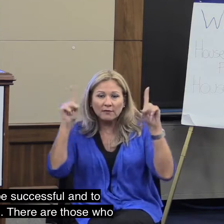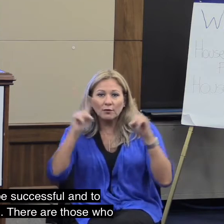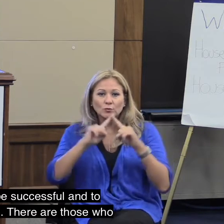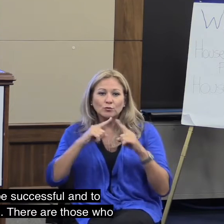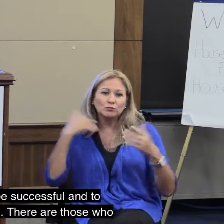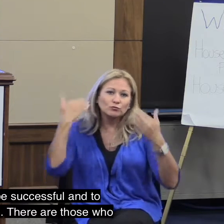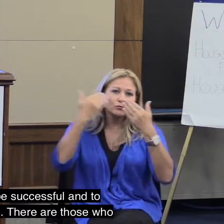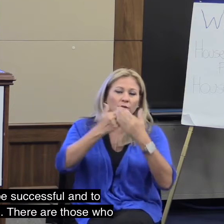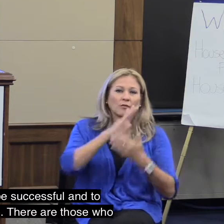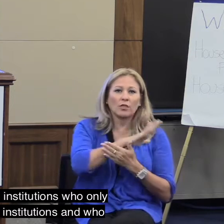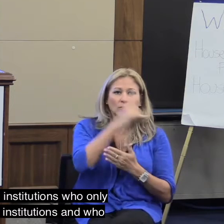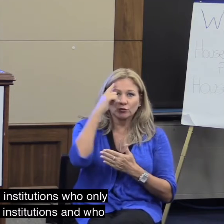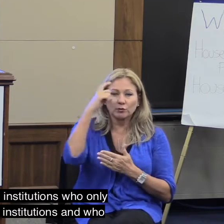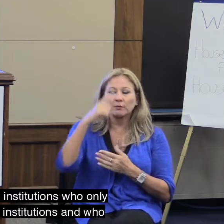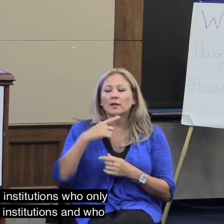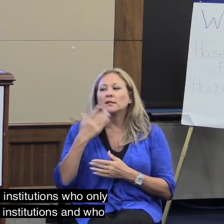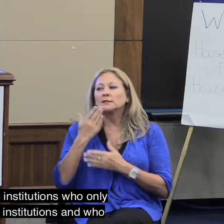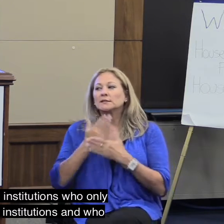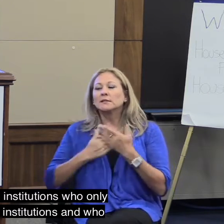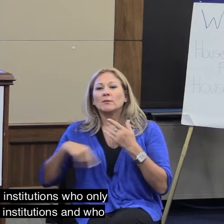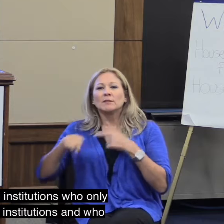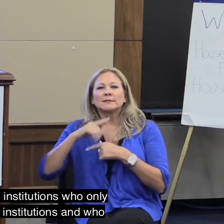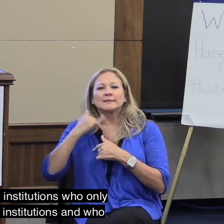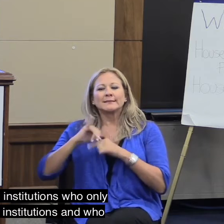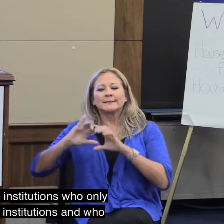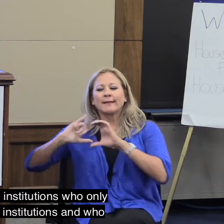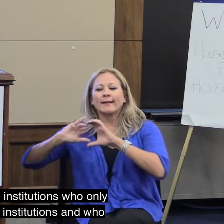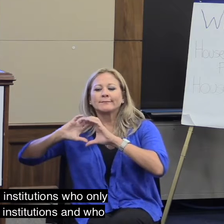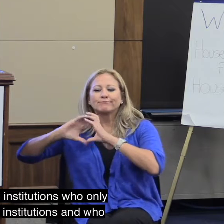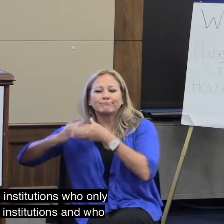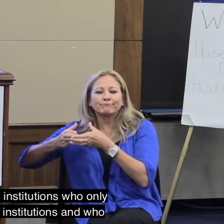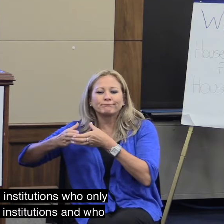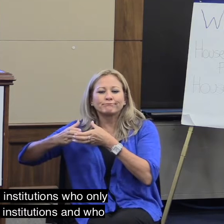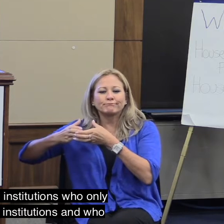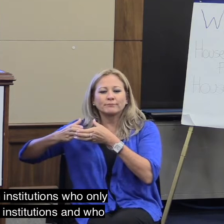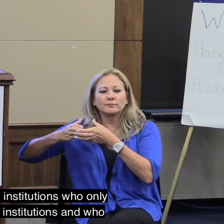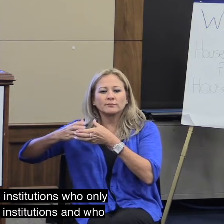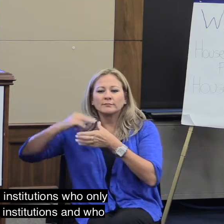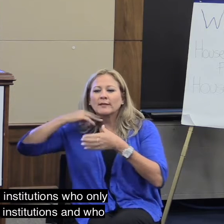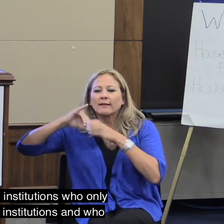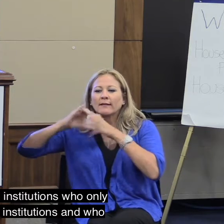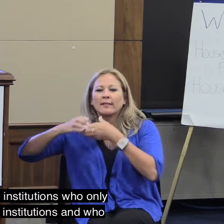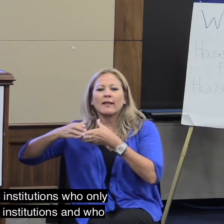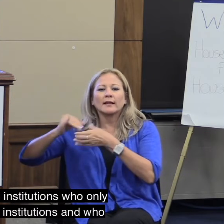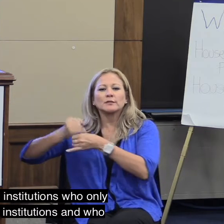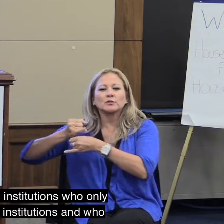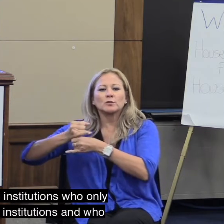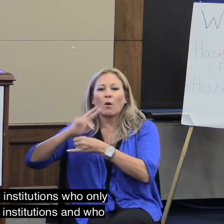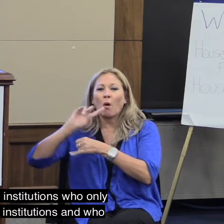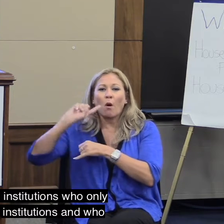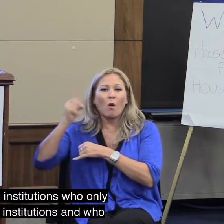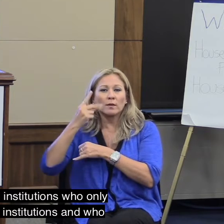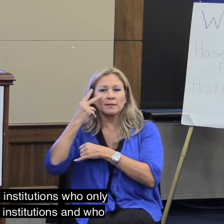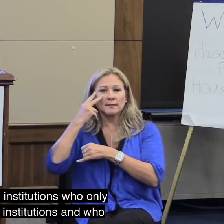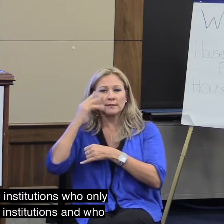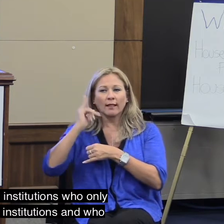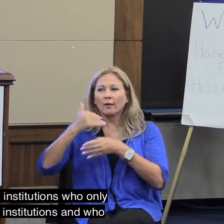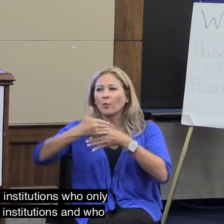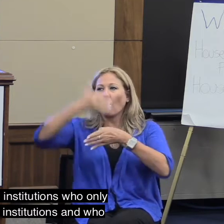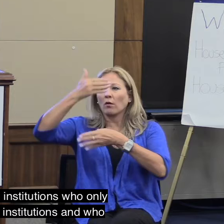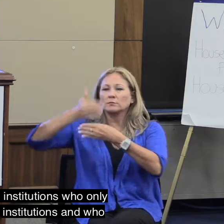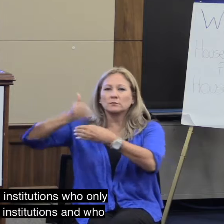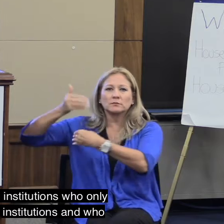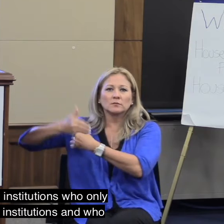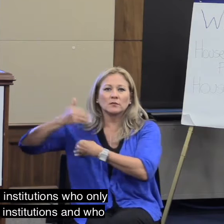dreams. There are those who are still warehoused in institutions who only see the walls of those